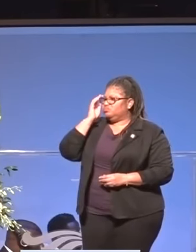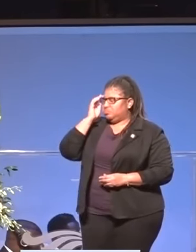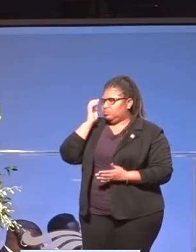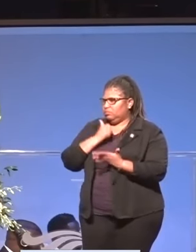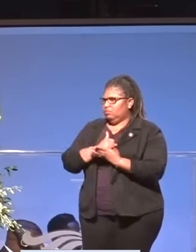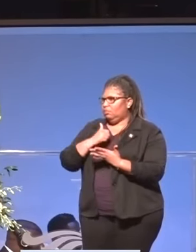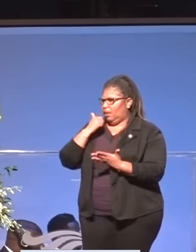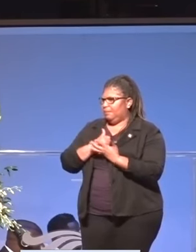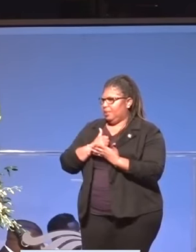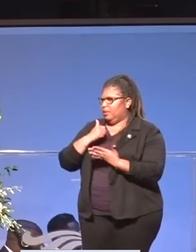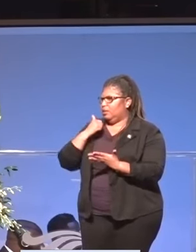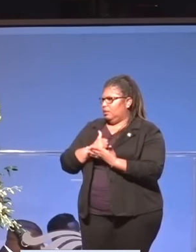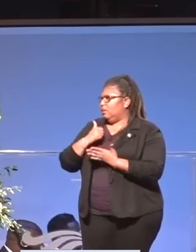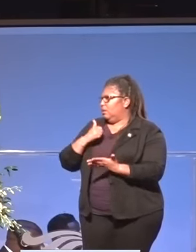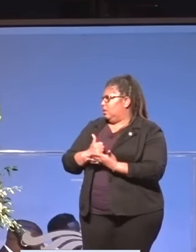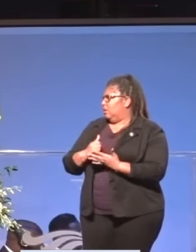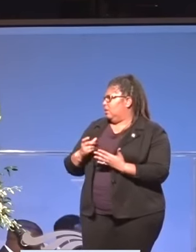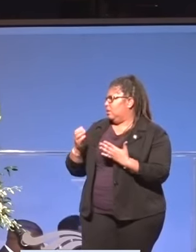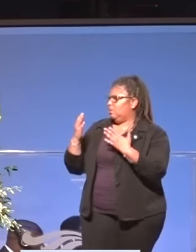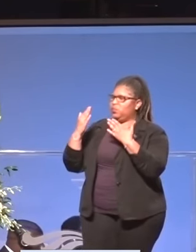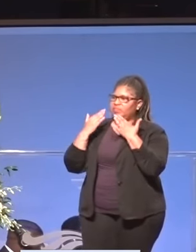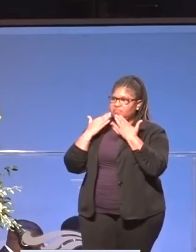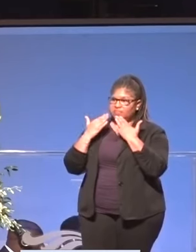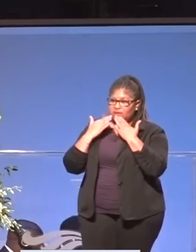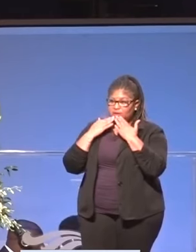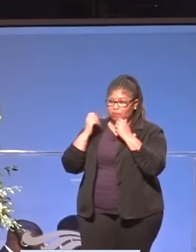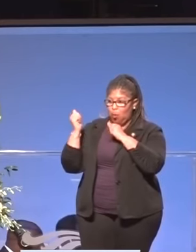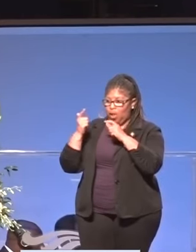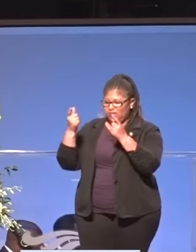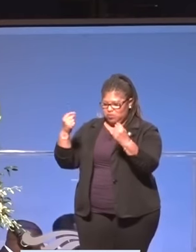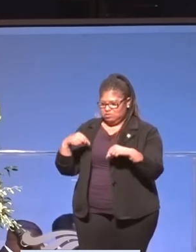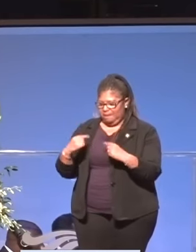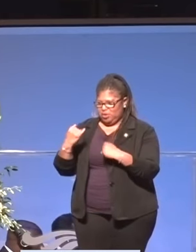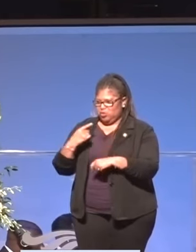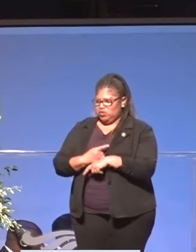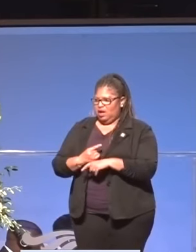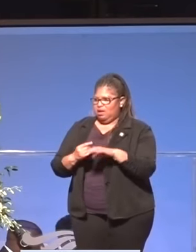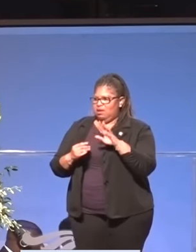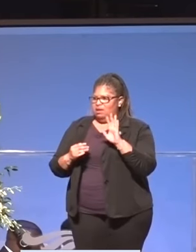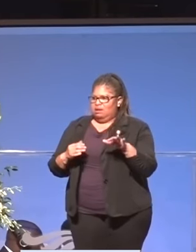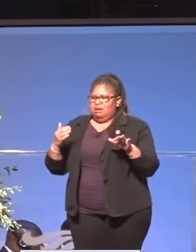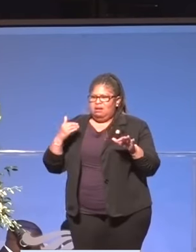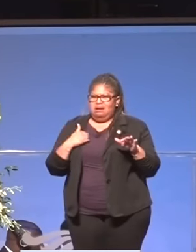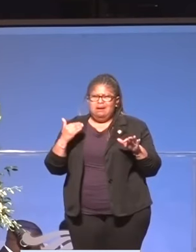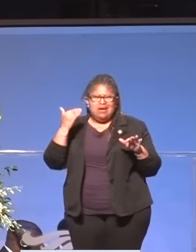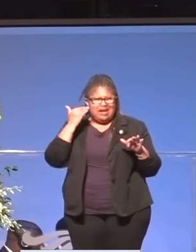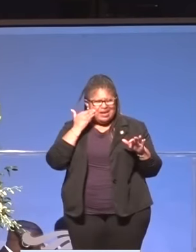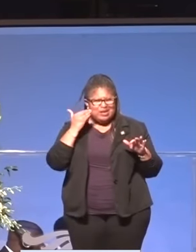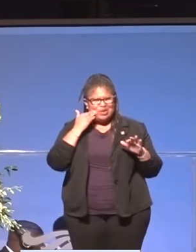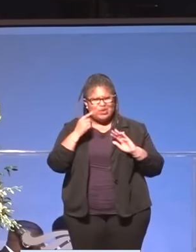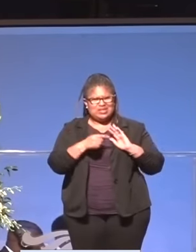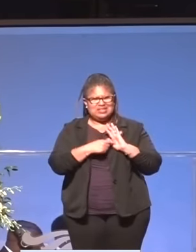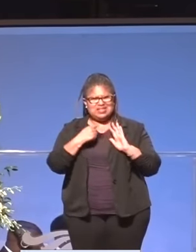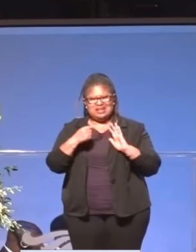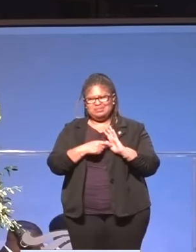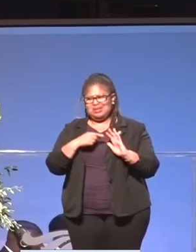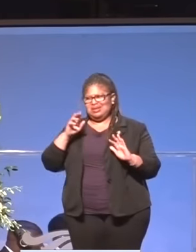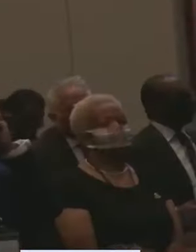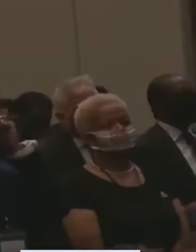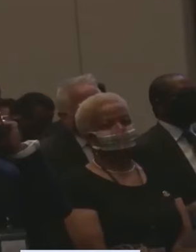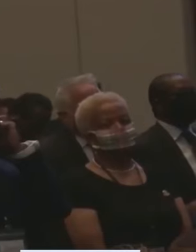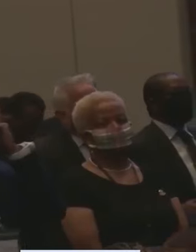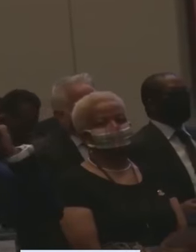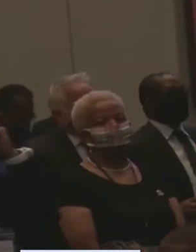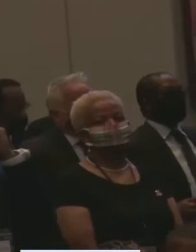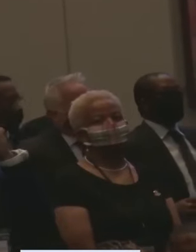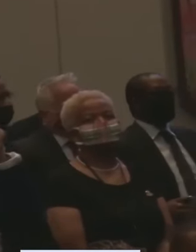Amen. Amen. We're thankful for all of them. Listen, I know that sometimes people have their problems with preachers,